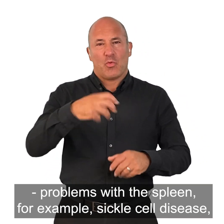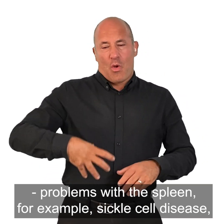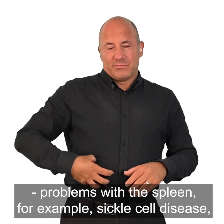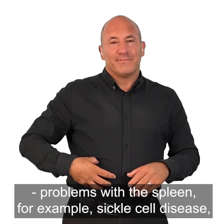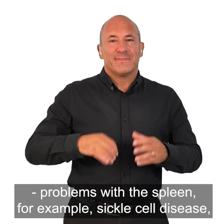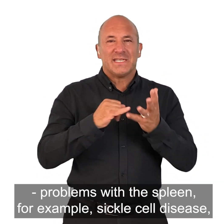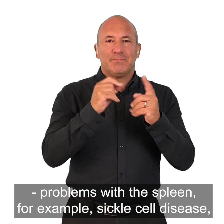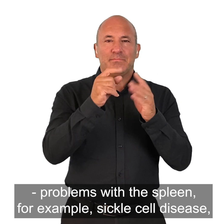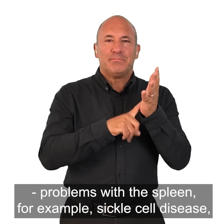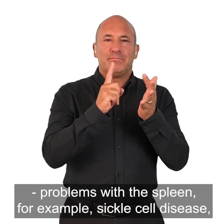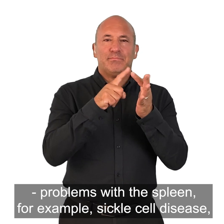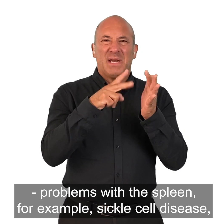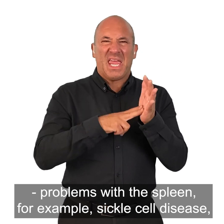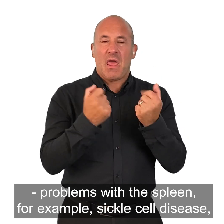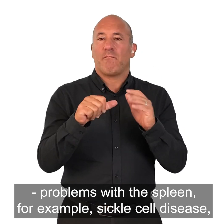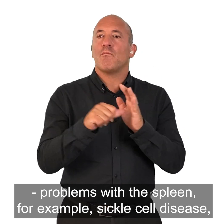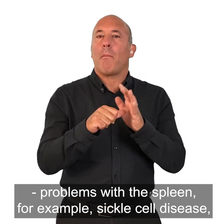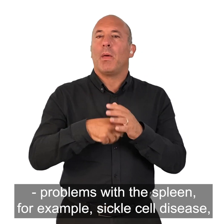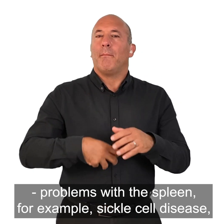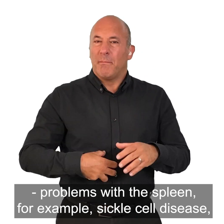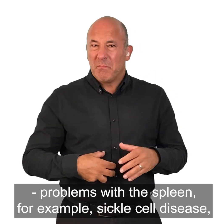problems with the spleen, for example, sickle cell disease,